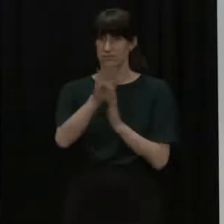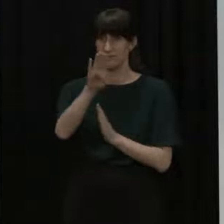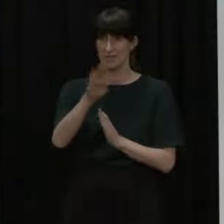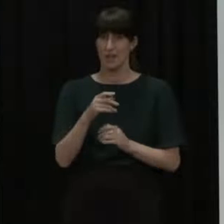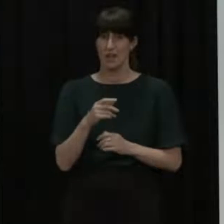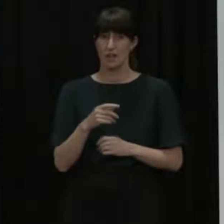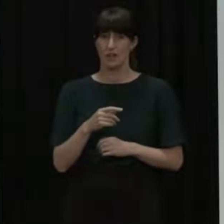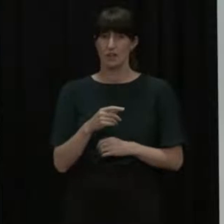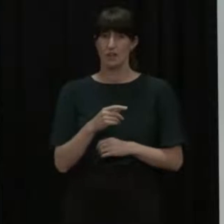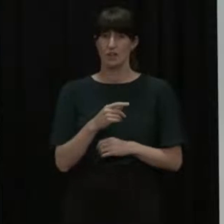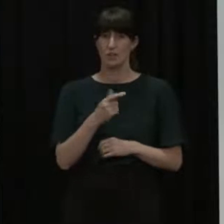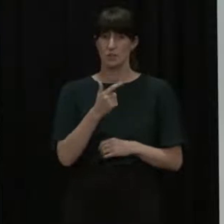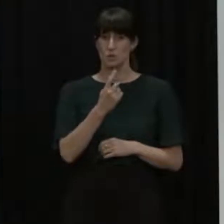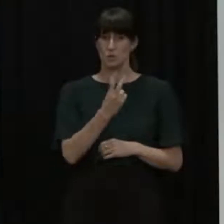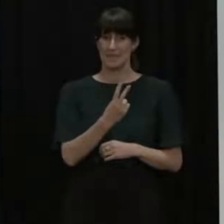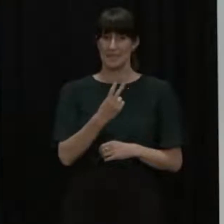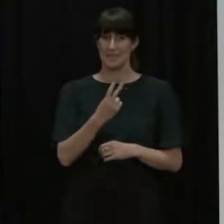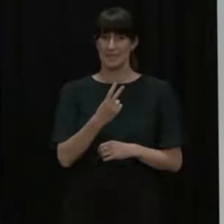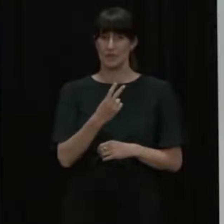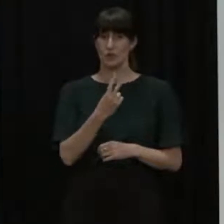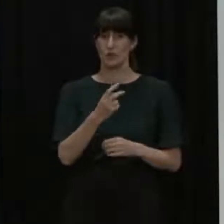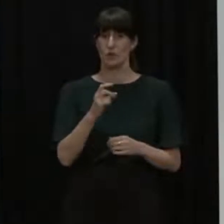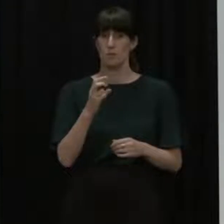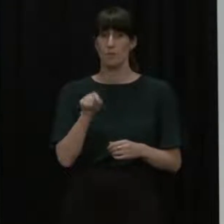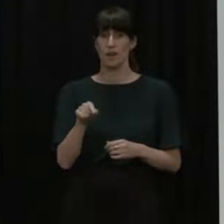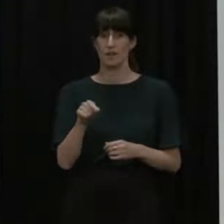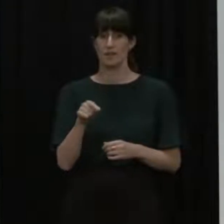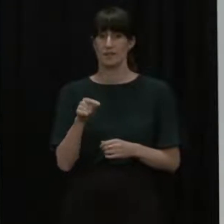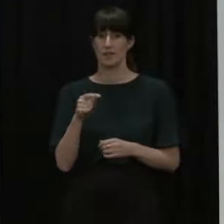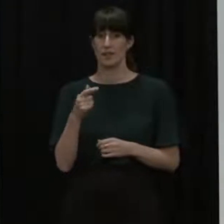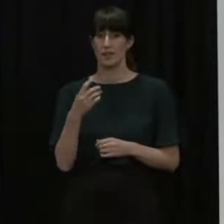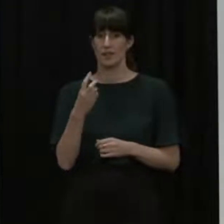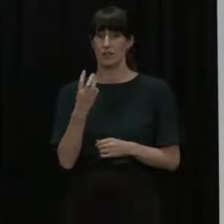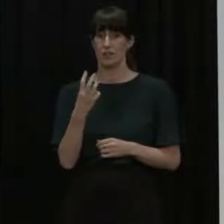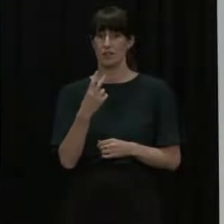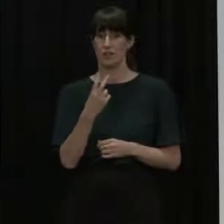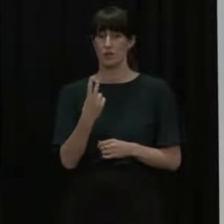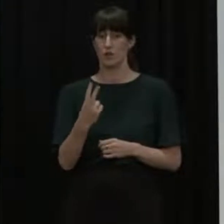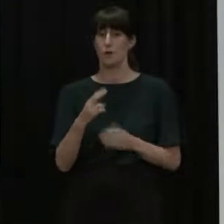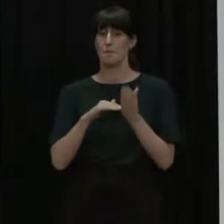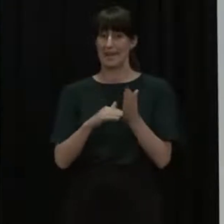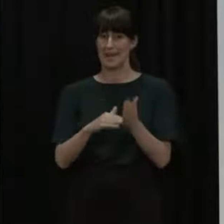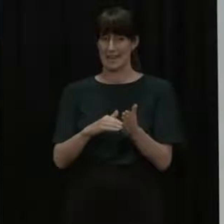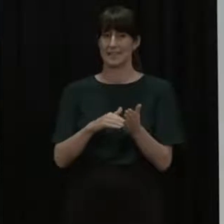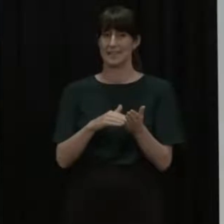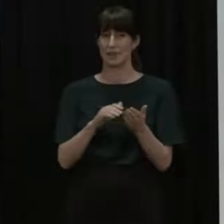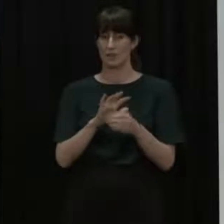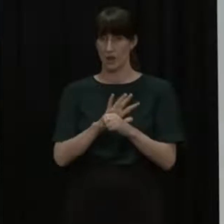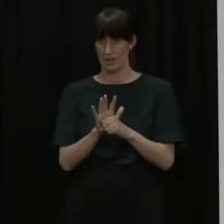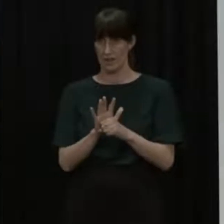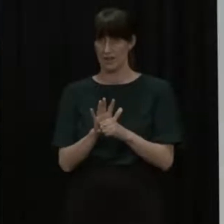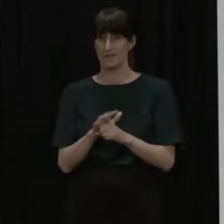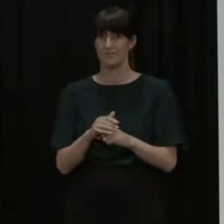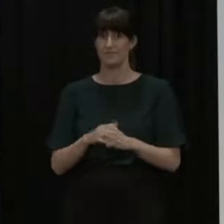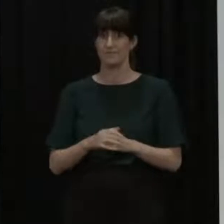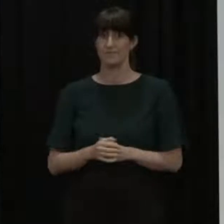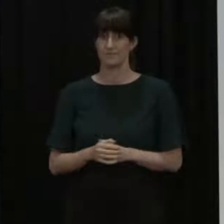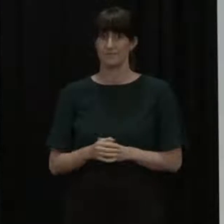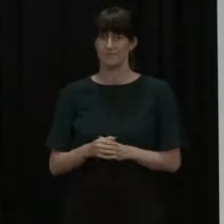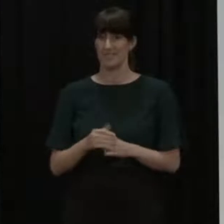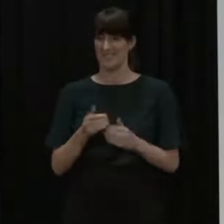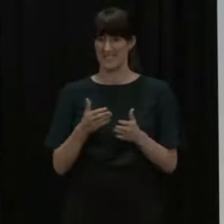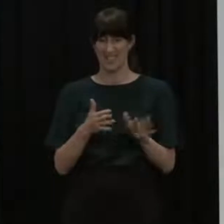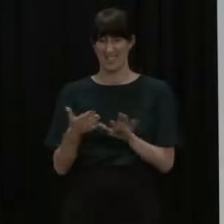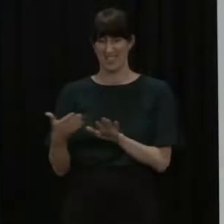and 27,000 deaths in the last week. That's more than half of the weekly global cases and deaths. And